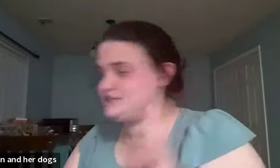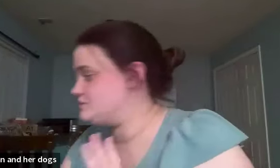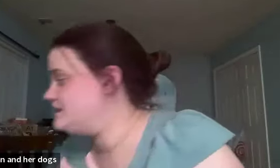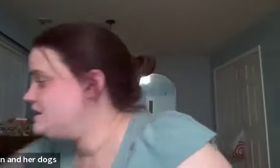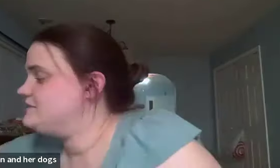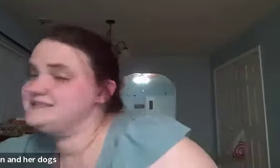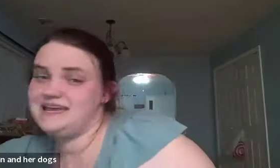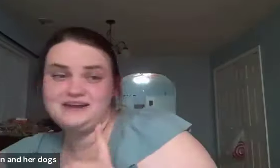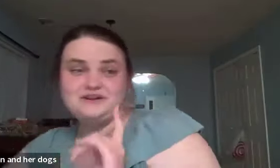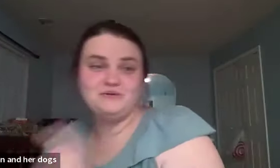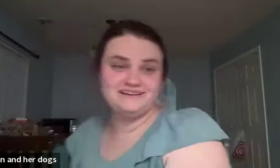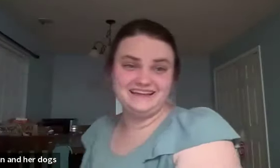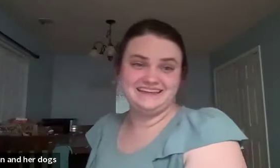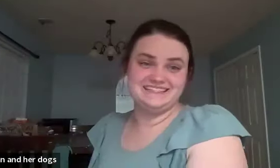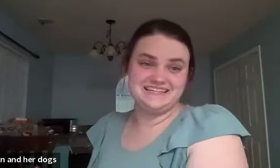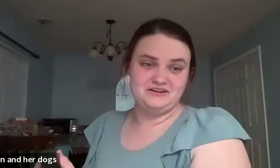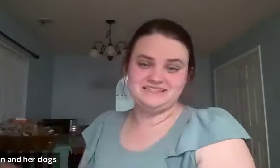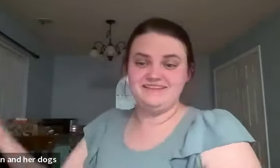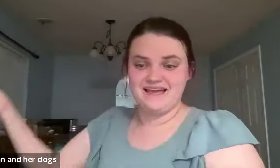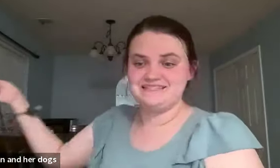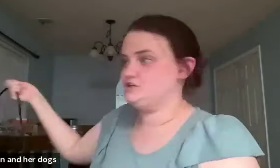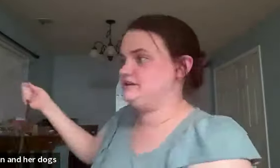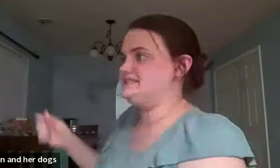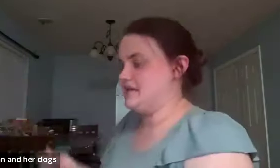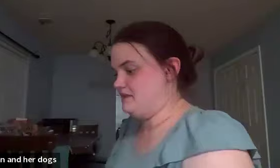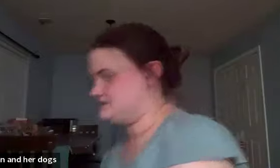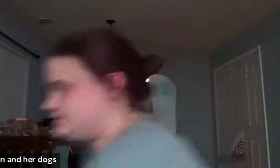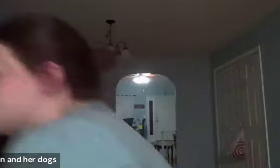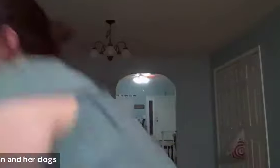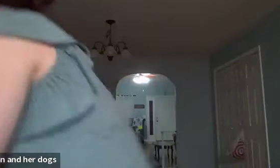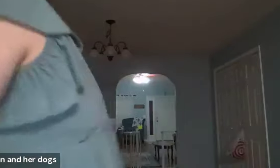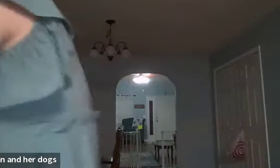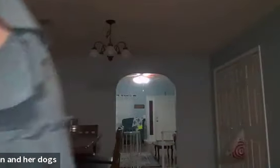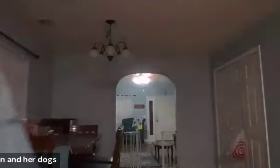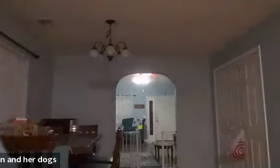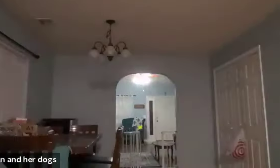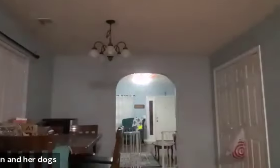teacher moment because I do not want to like it to die on us in the last literally 10 minutes of class. So,